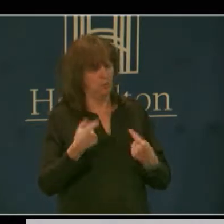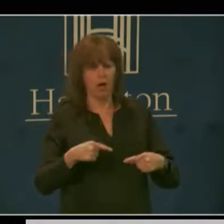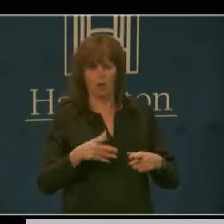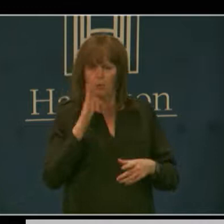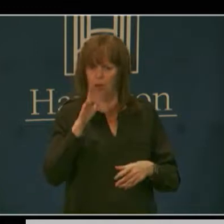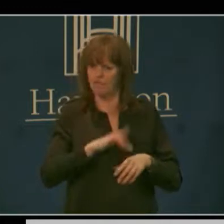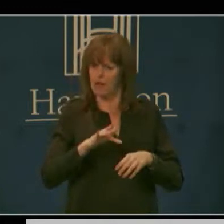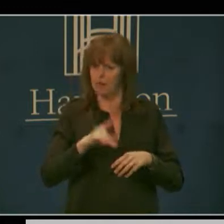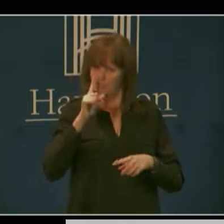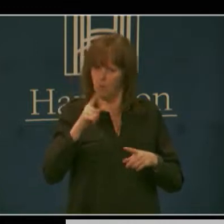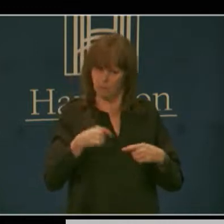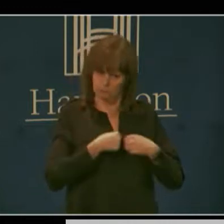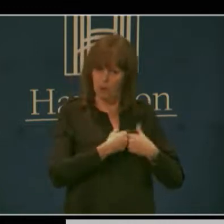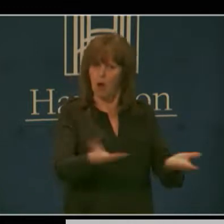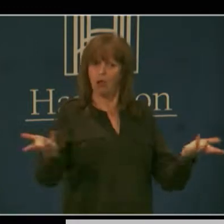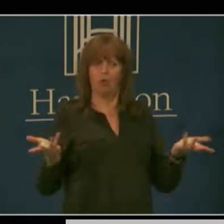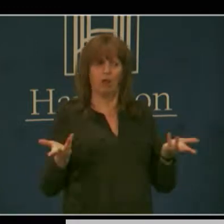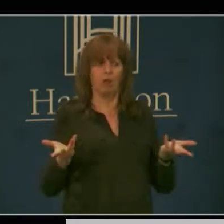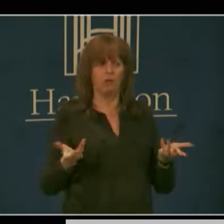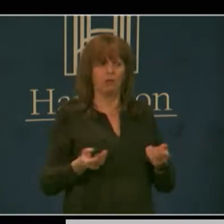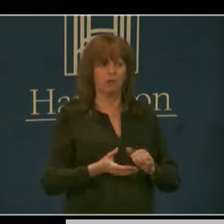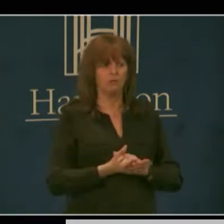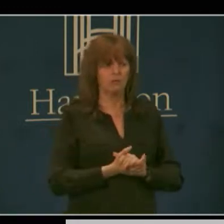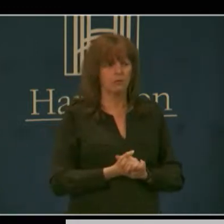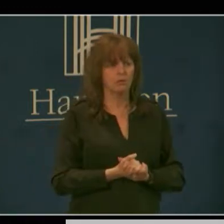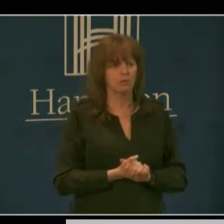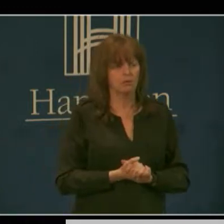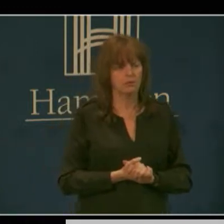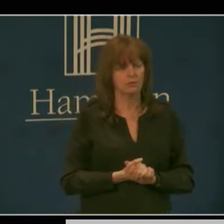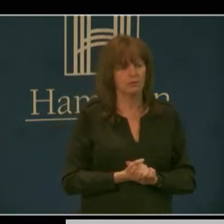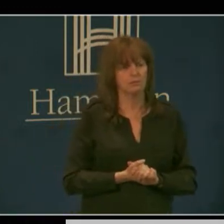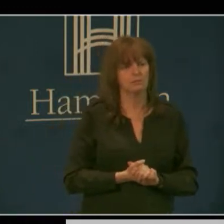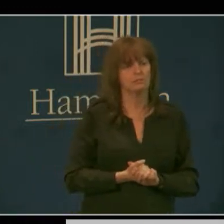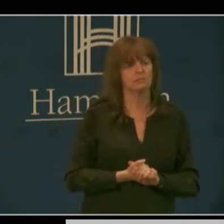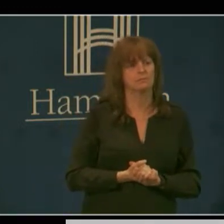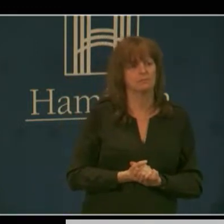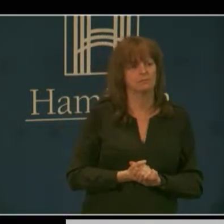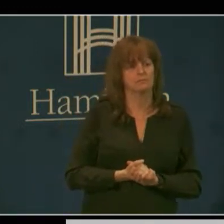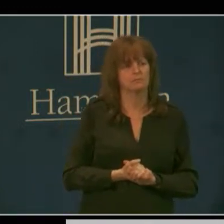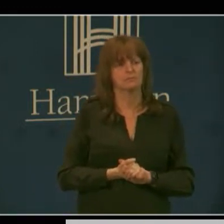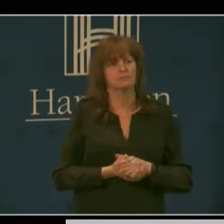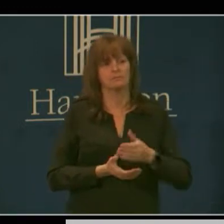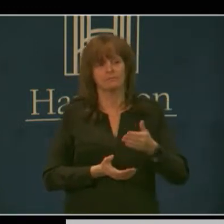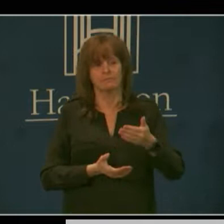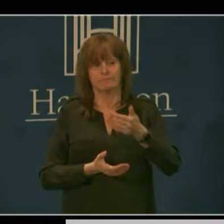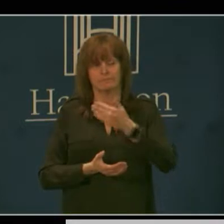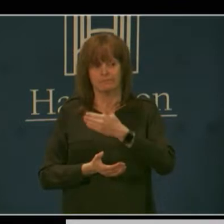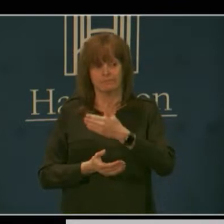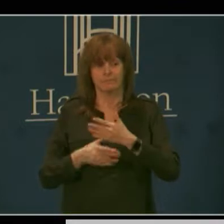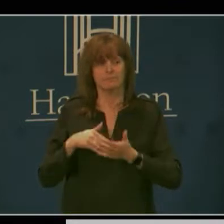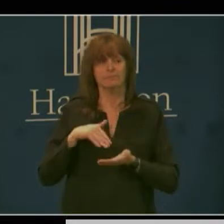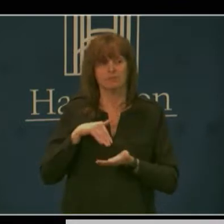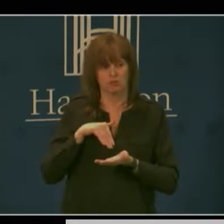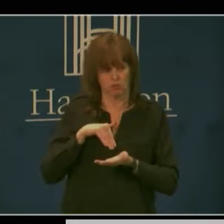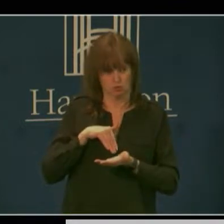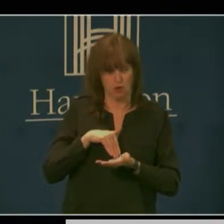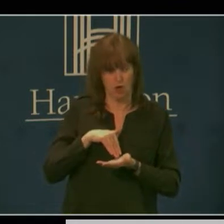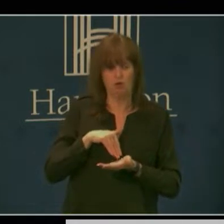Okay. Right now, and for the foreseeable future, this is a test that is intended